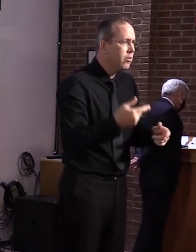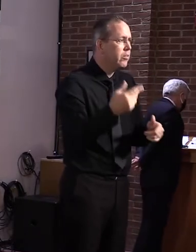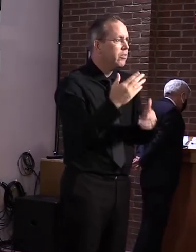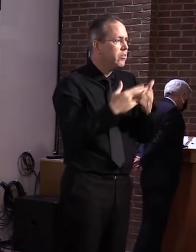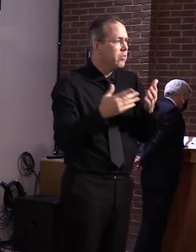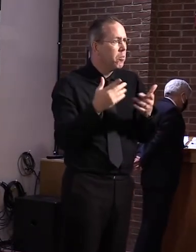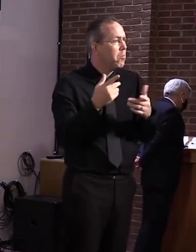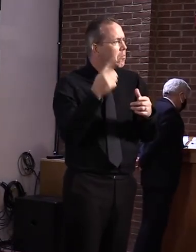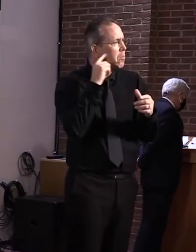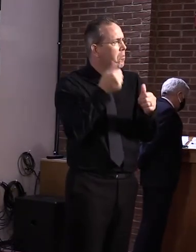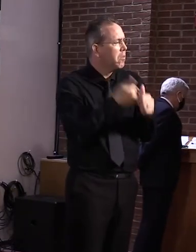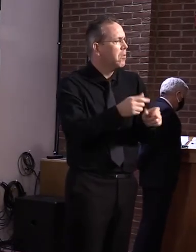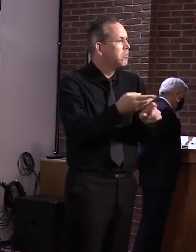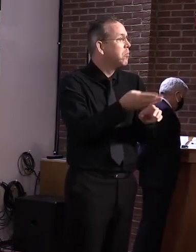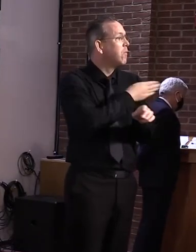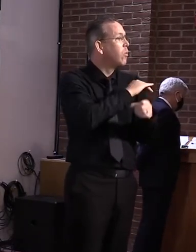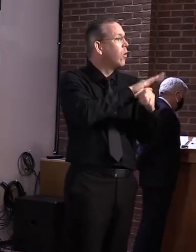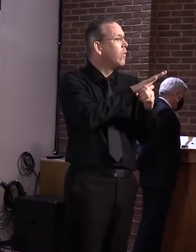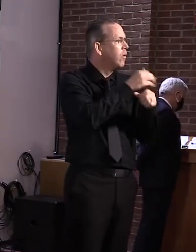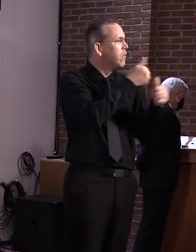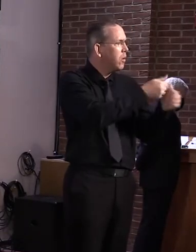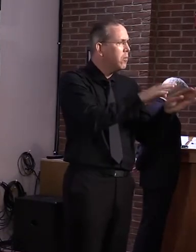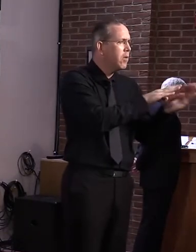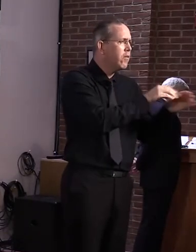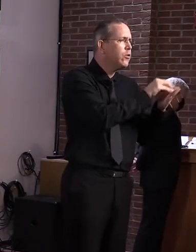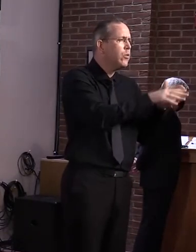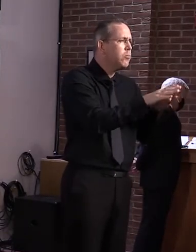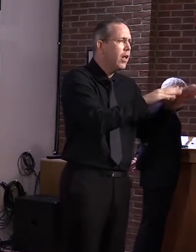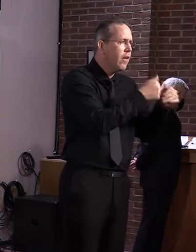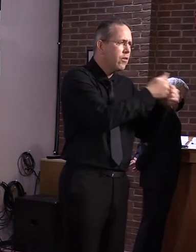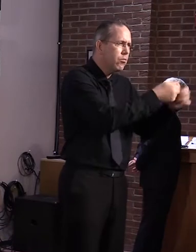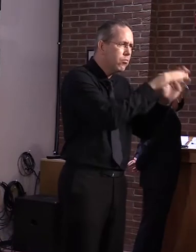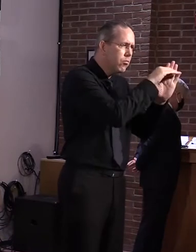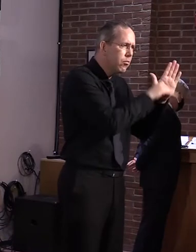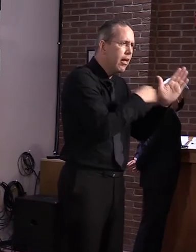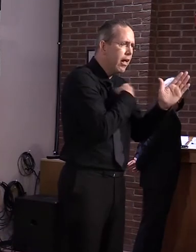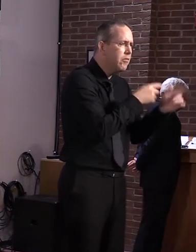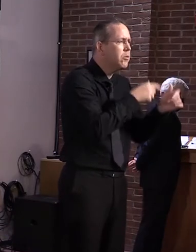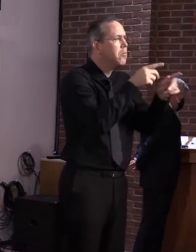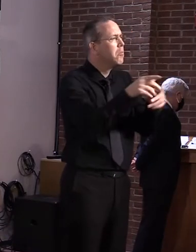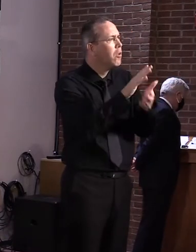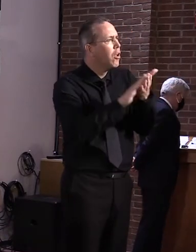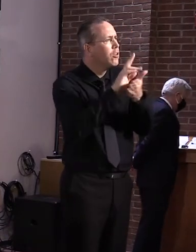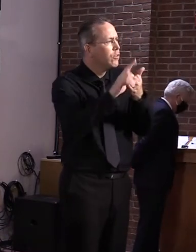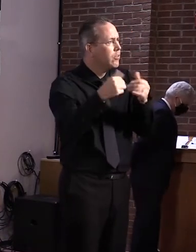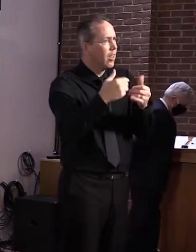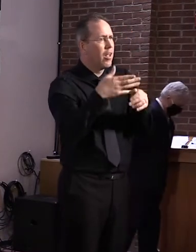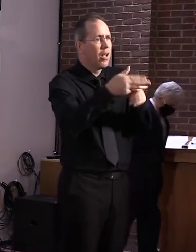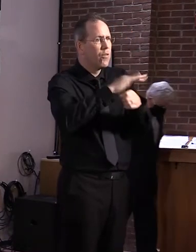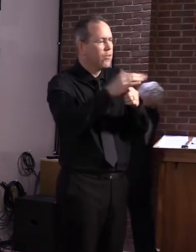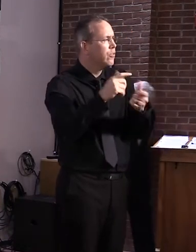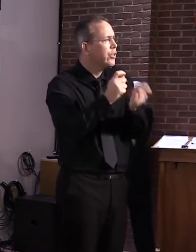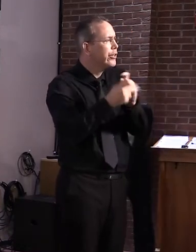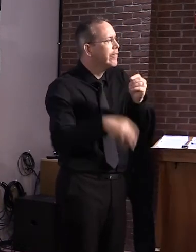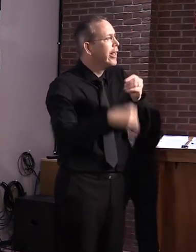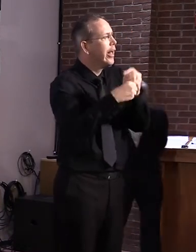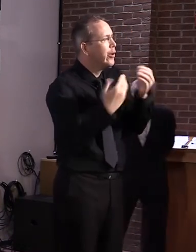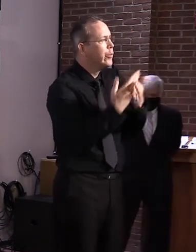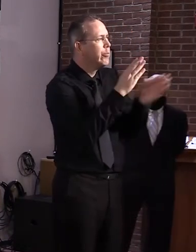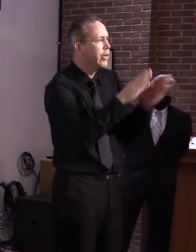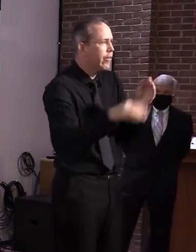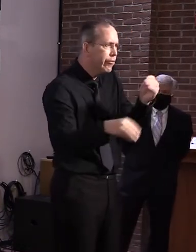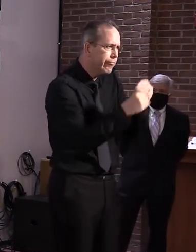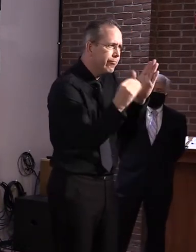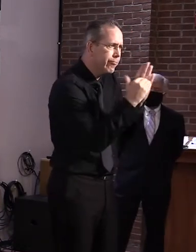are not competitors of each other. And so we share freely information. It's just in our DNA